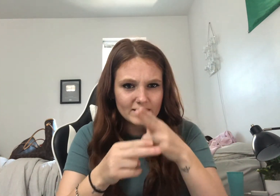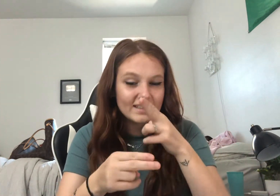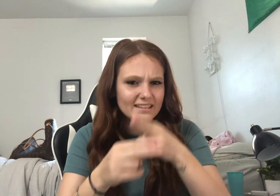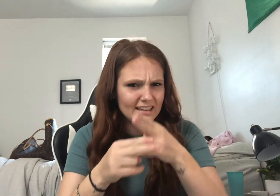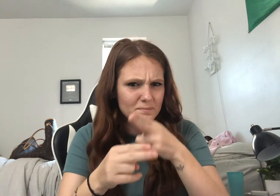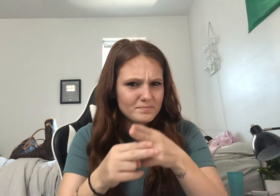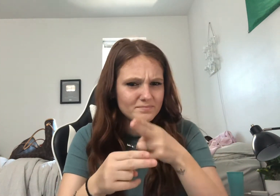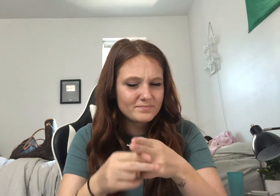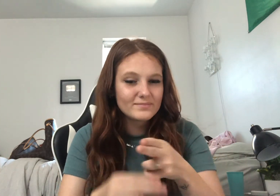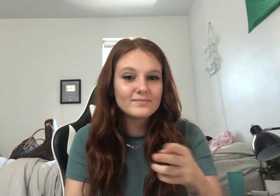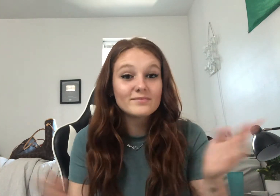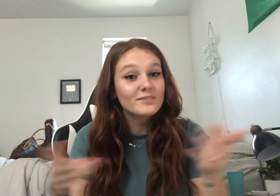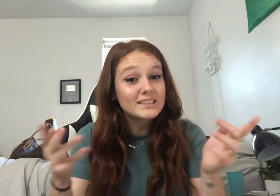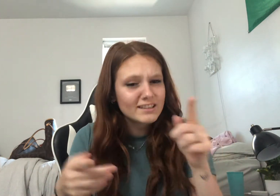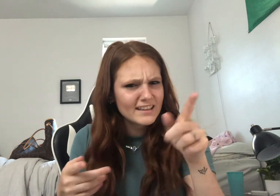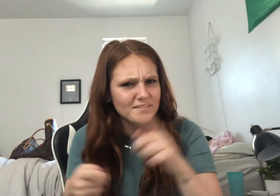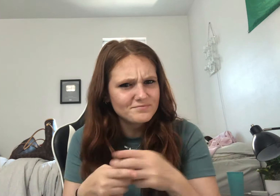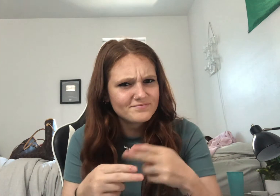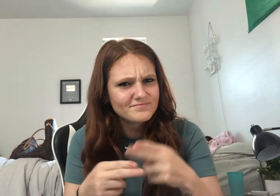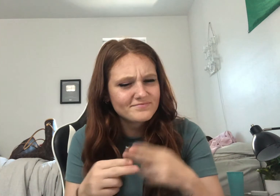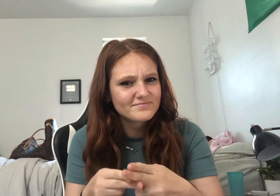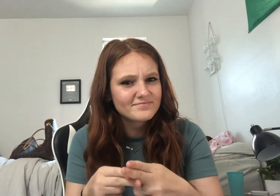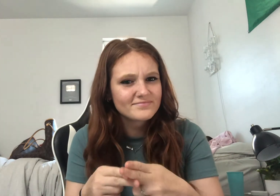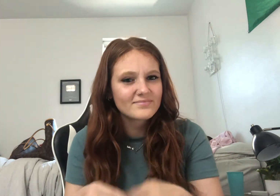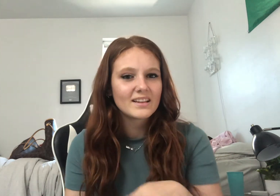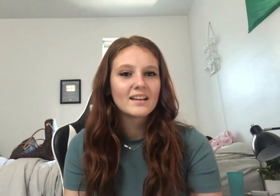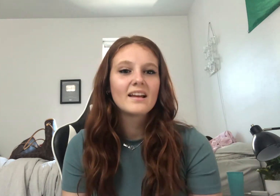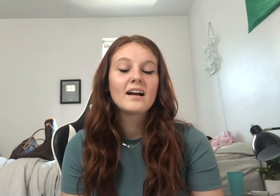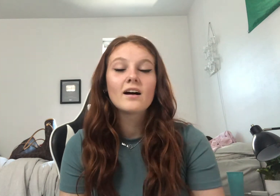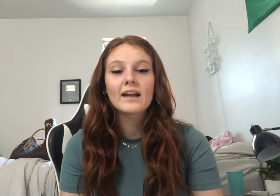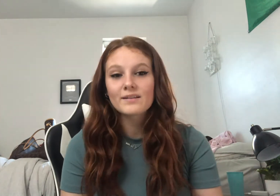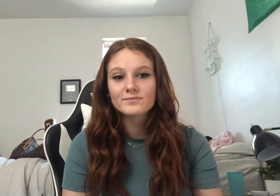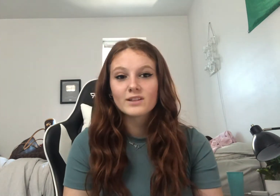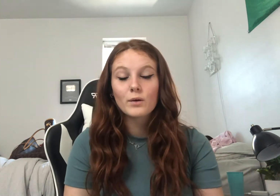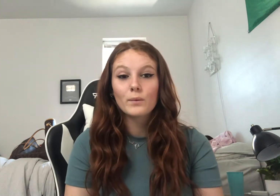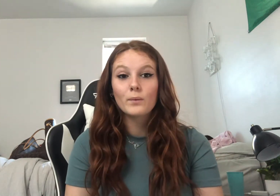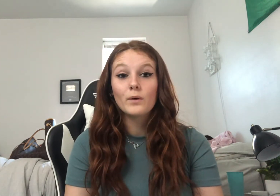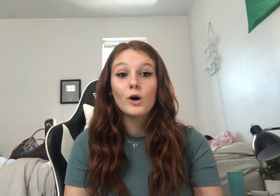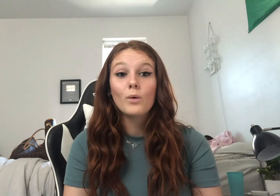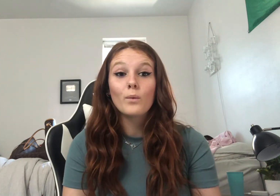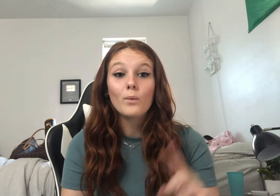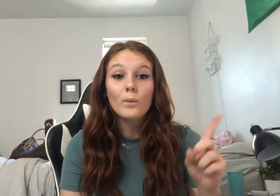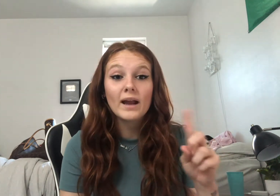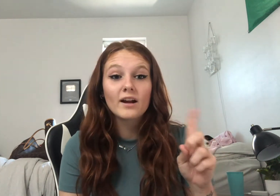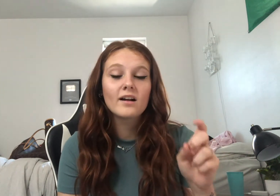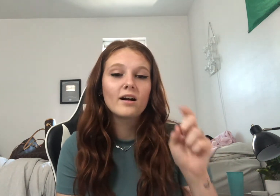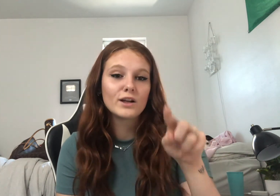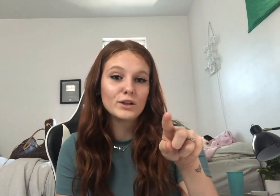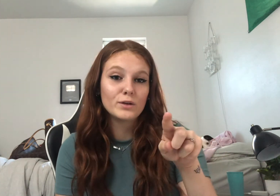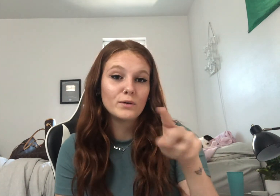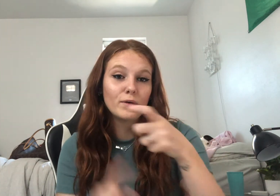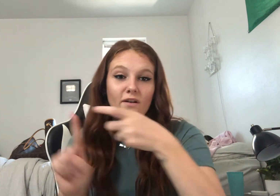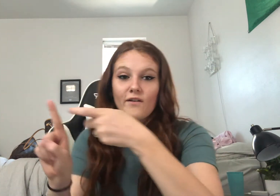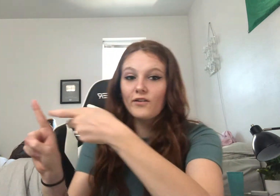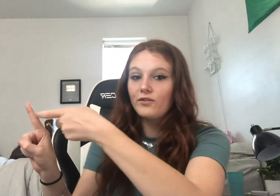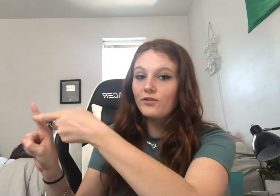Name. What's your name? Okay? Where are you from?